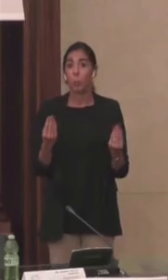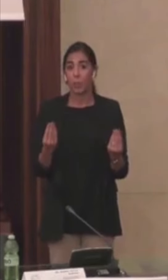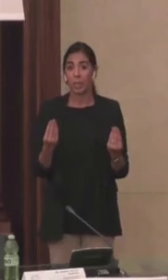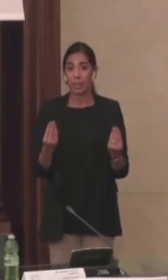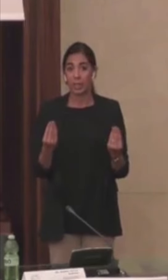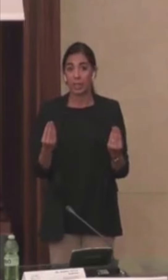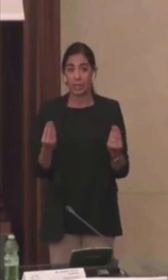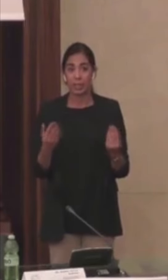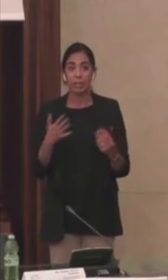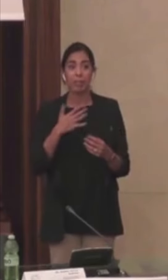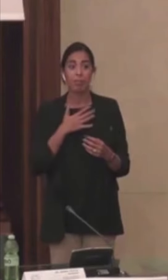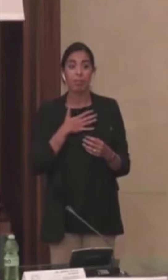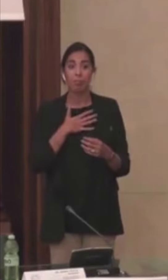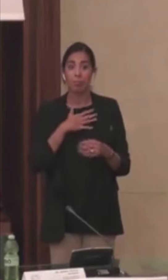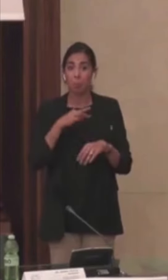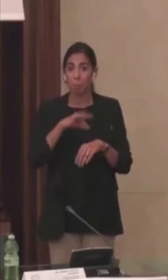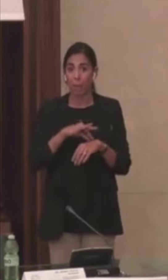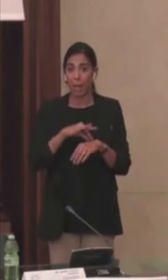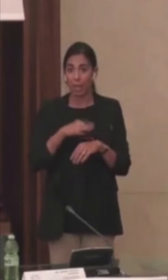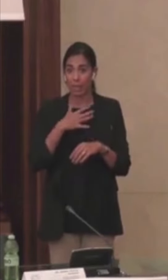Therefore, my patients,